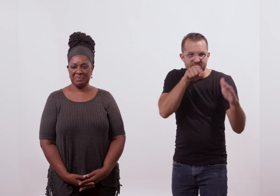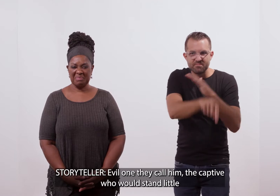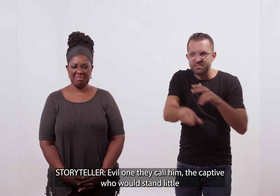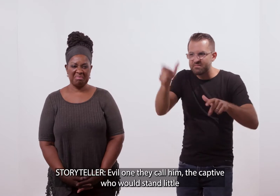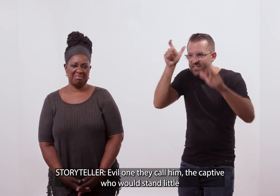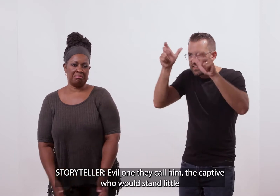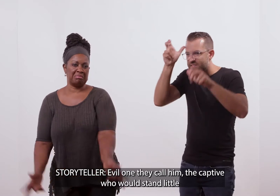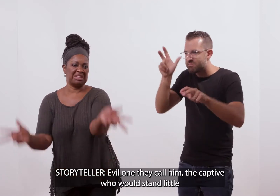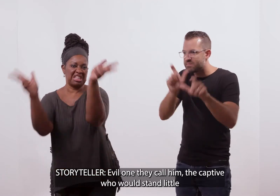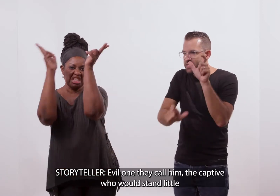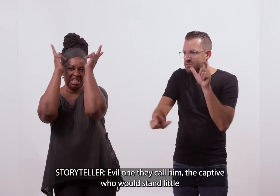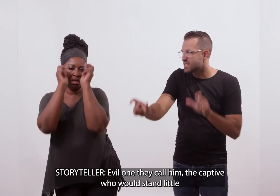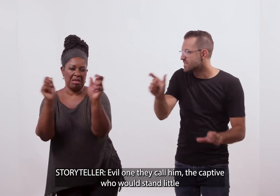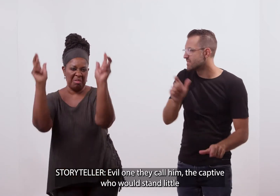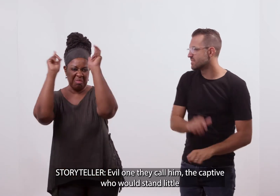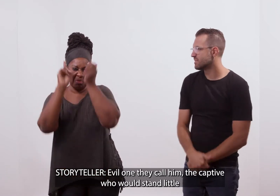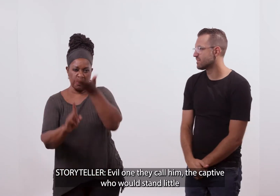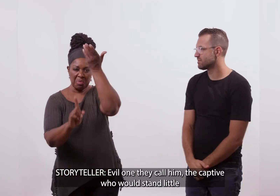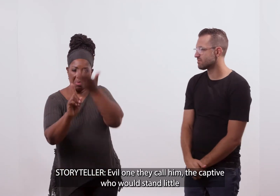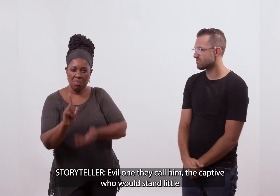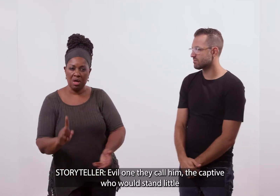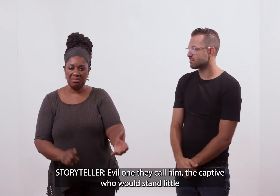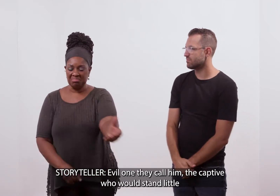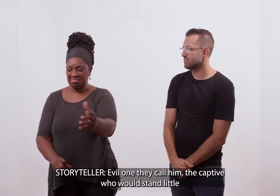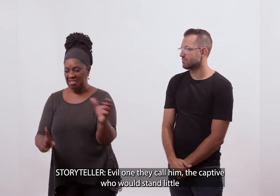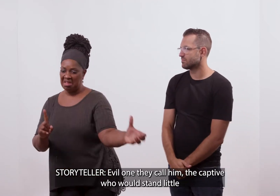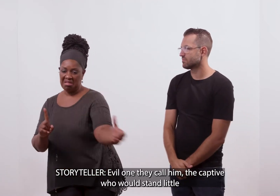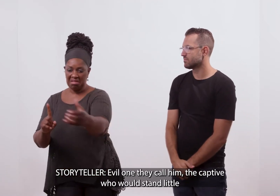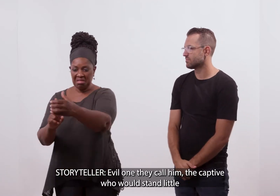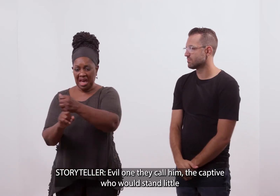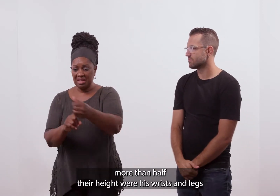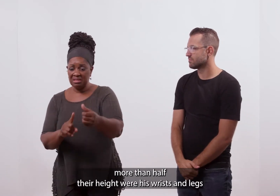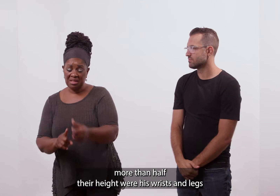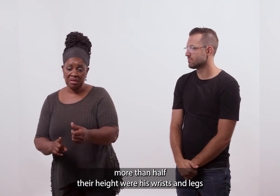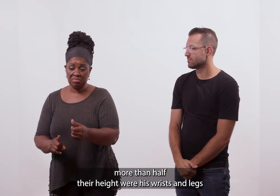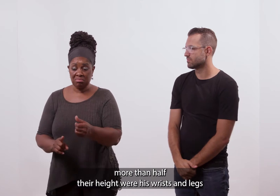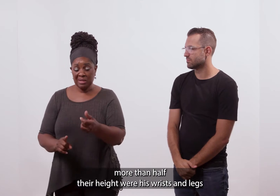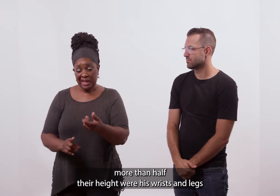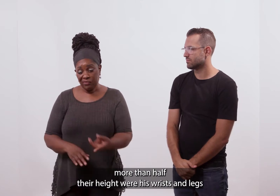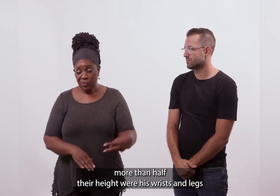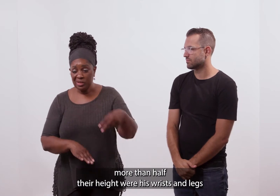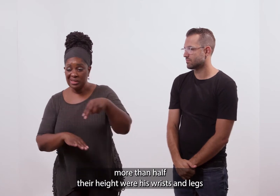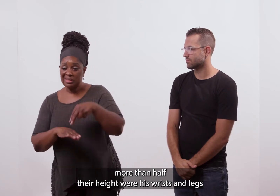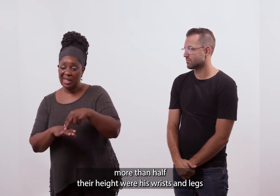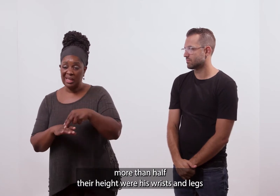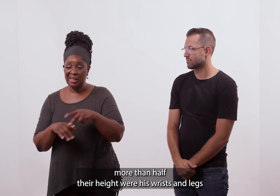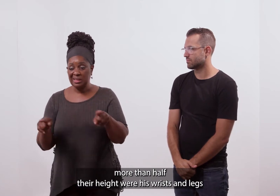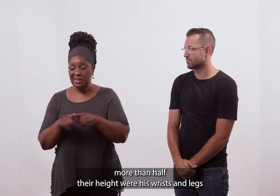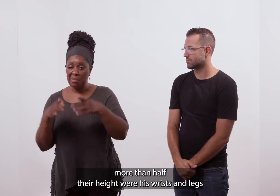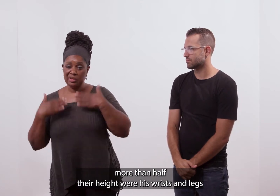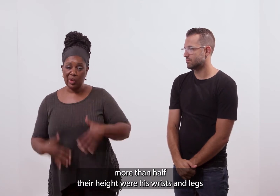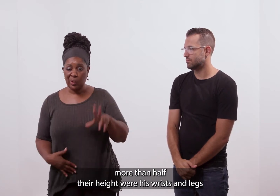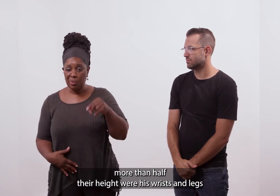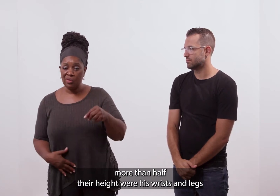Evil One, they call him. The captive who would stand little more than half their height were his